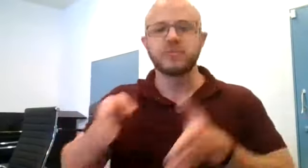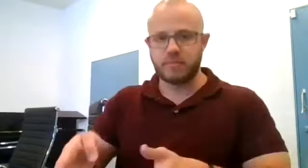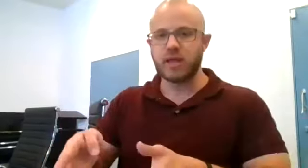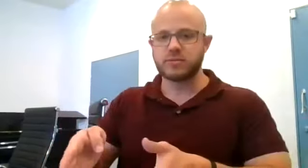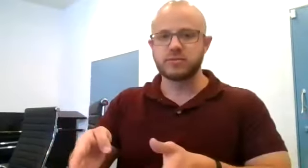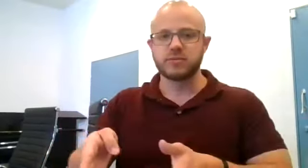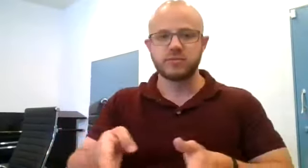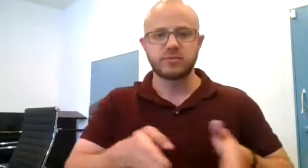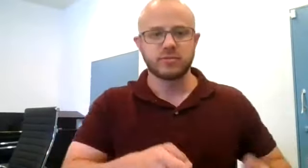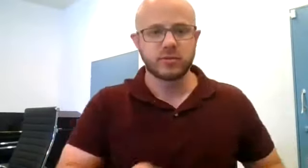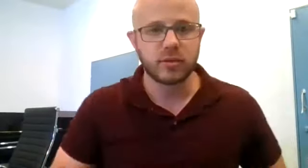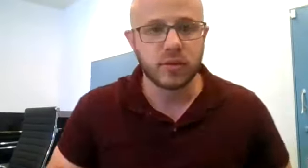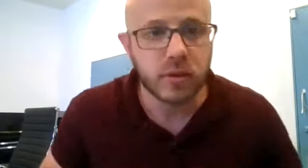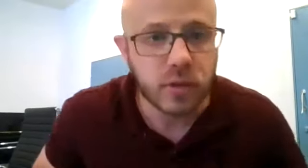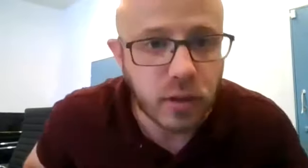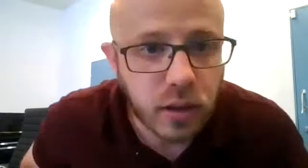Pants, yep.